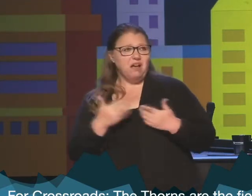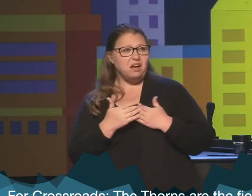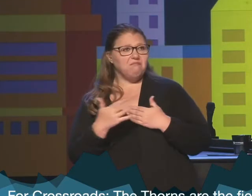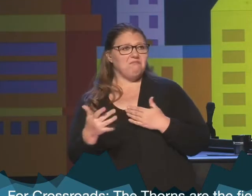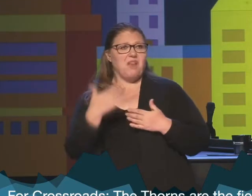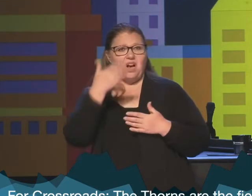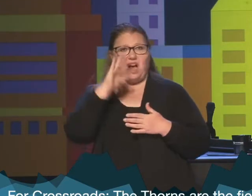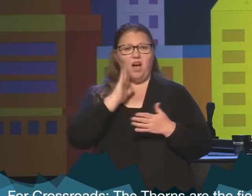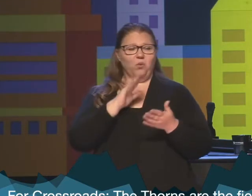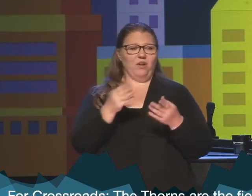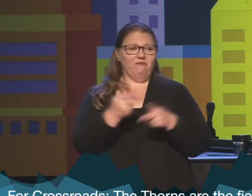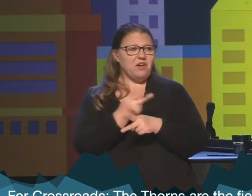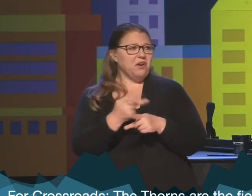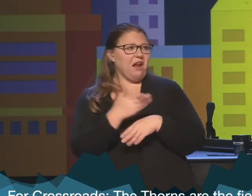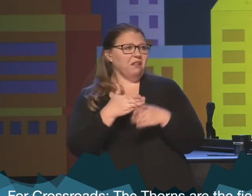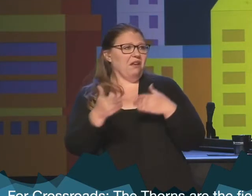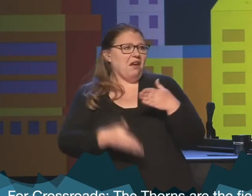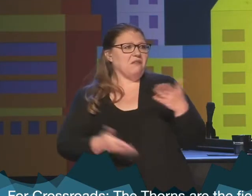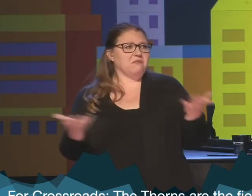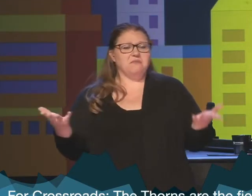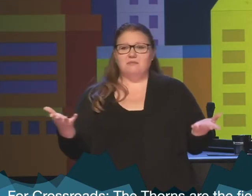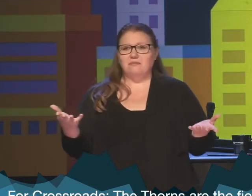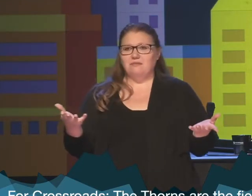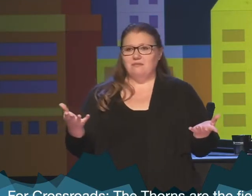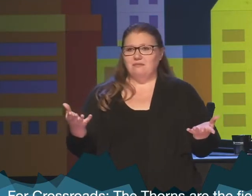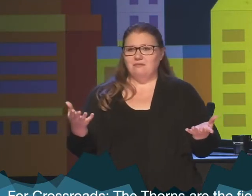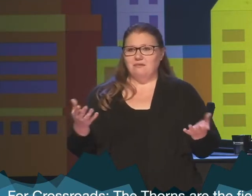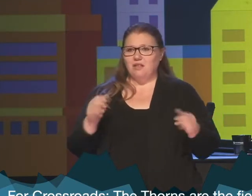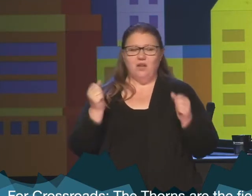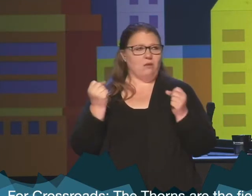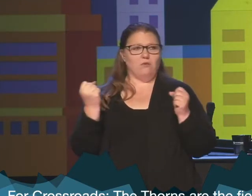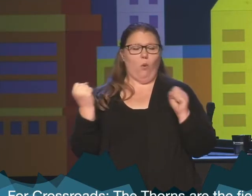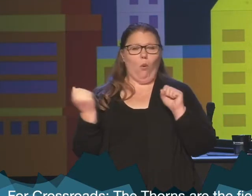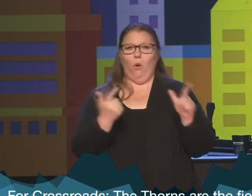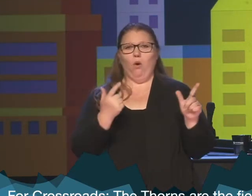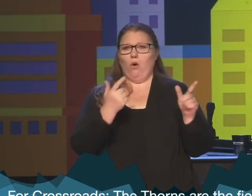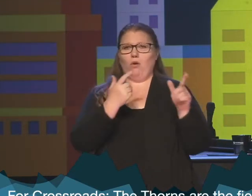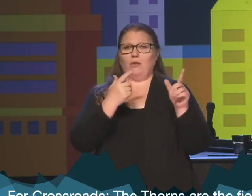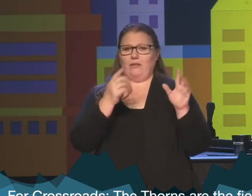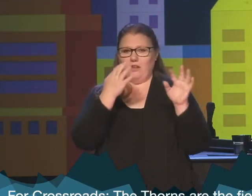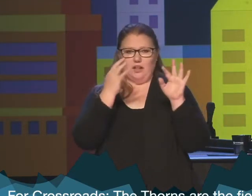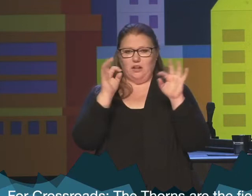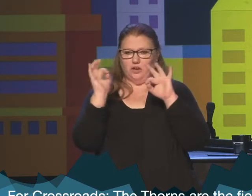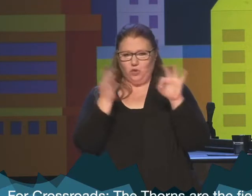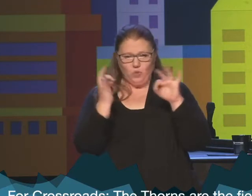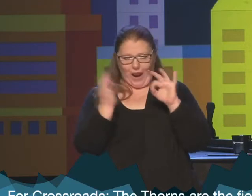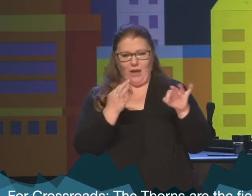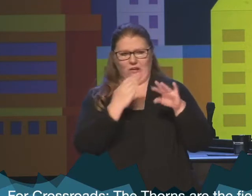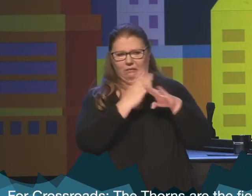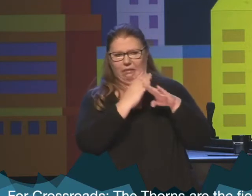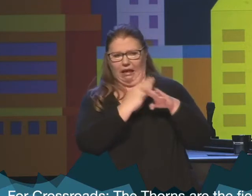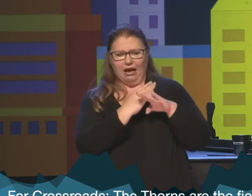clean it all up in the end. And there's all these distractions that get in the way of saying, no, I'm called to be a